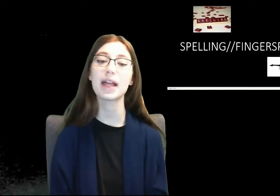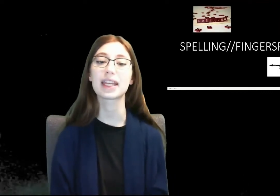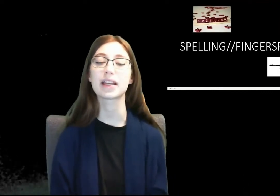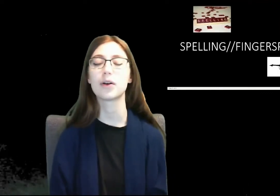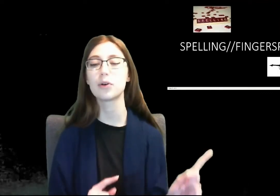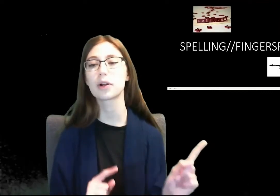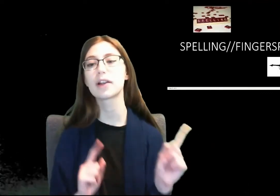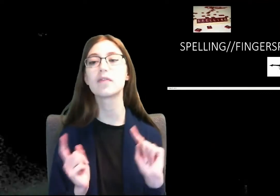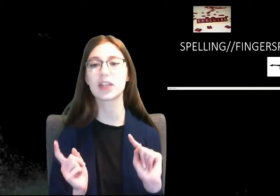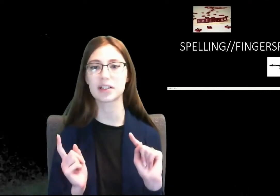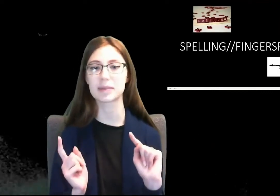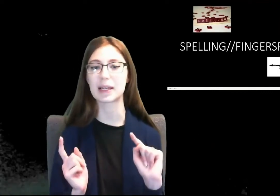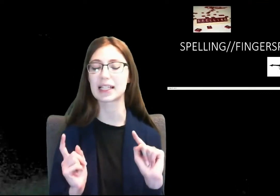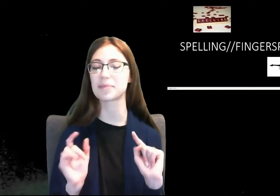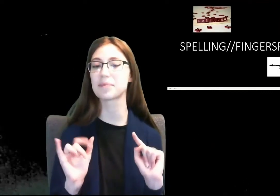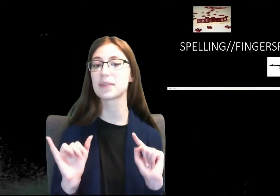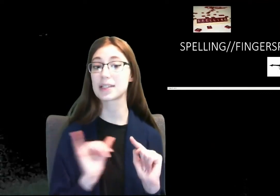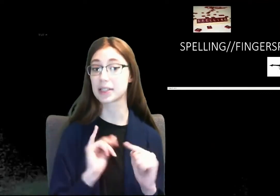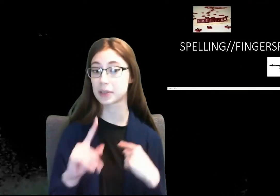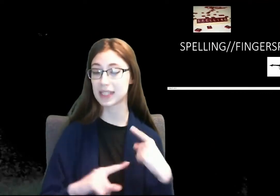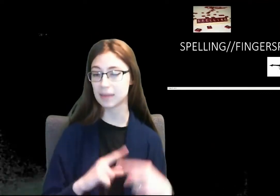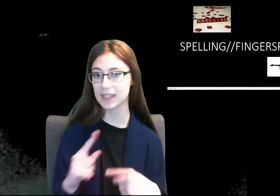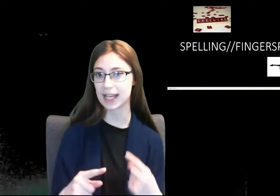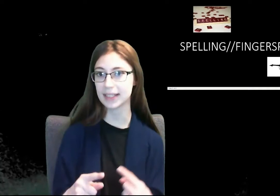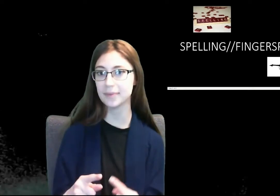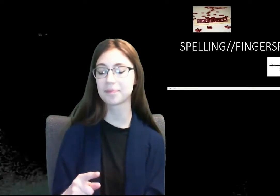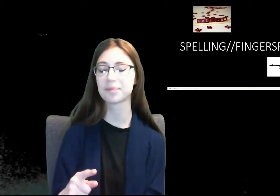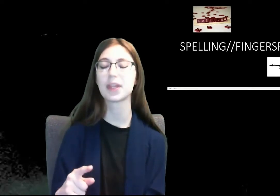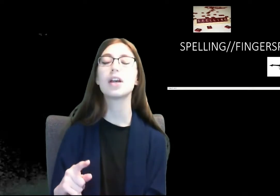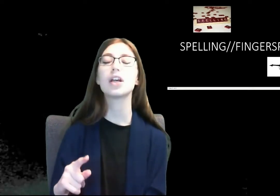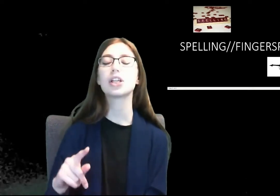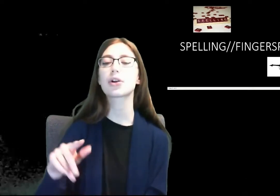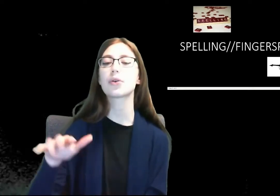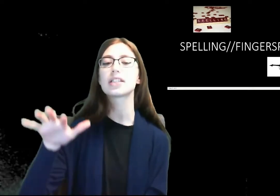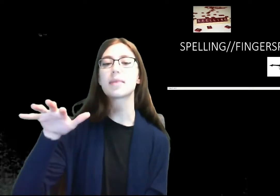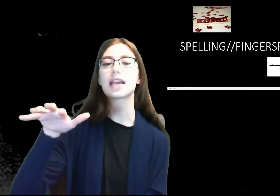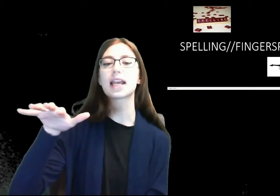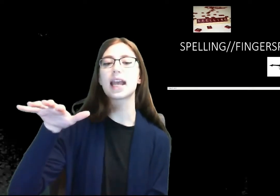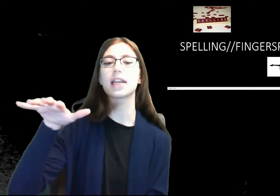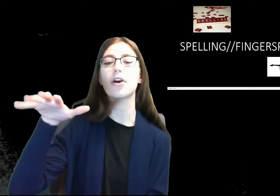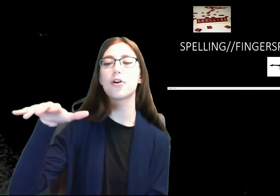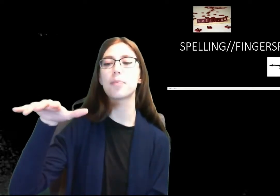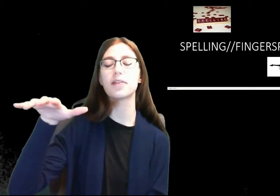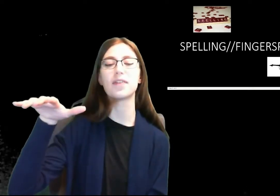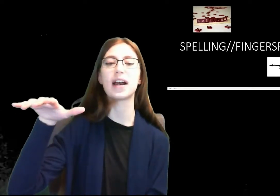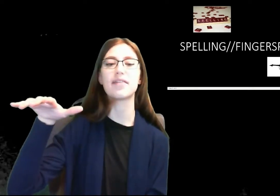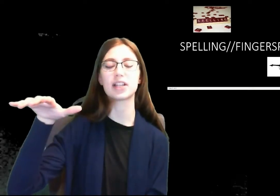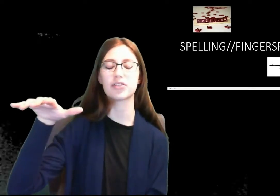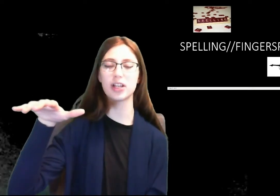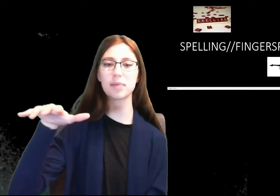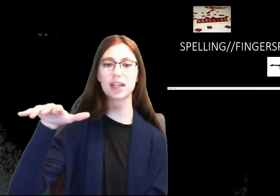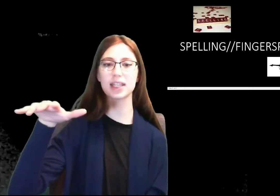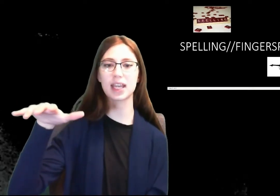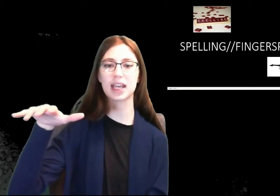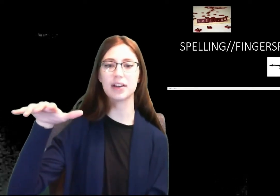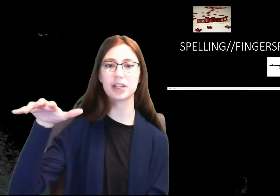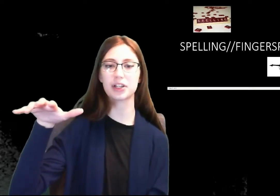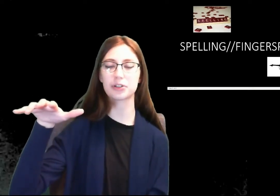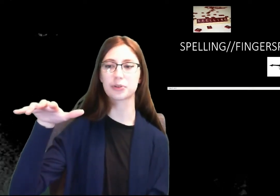Spelling or finger spelling. So same sign. You're going to make an open 5 hand shape in the air near your